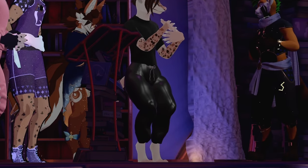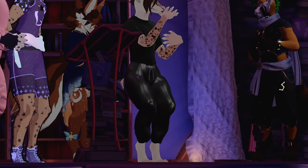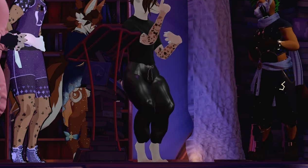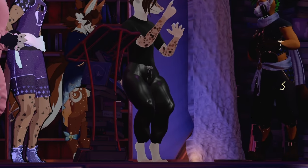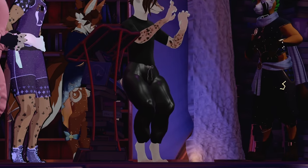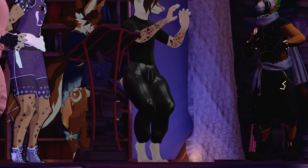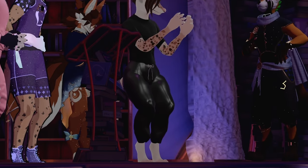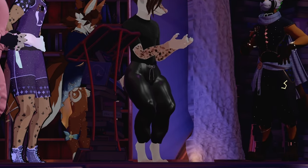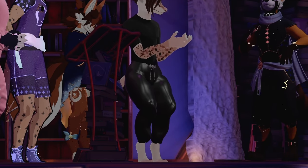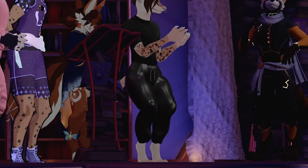first?